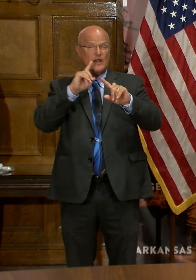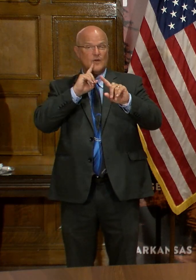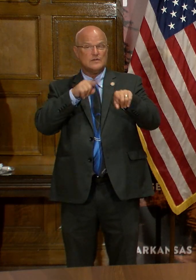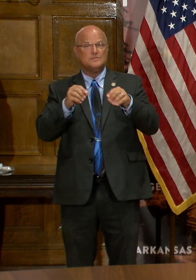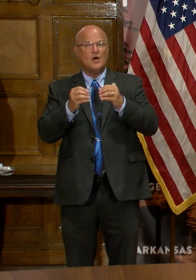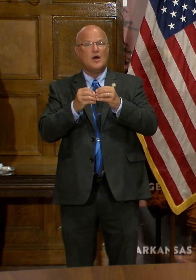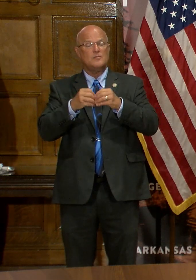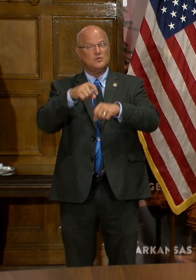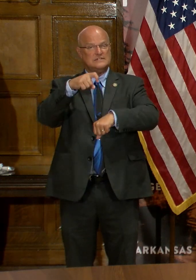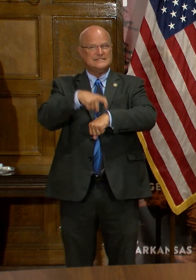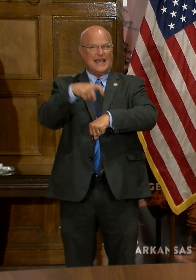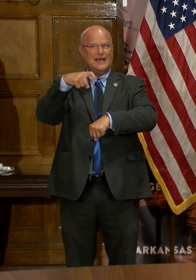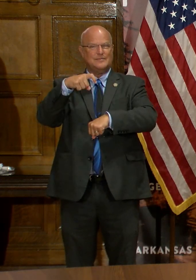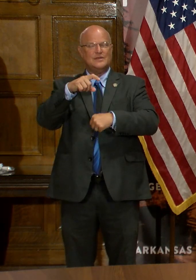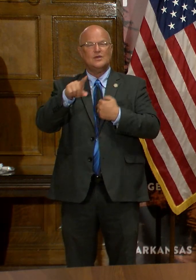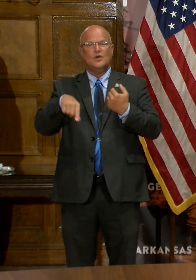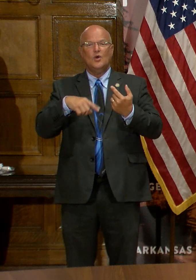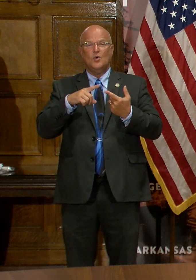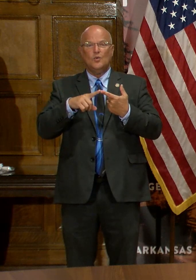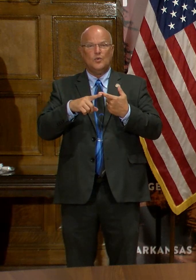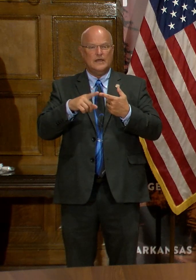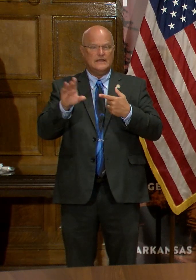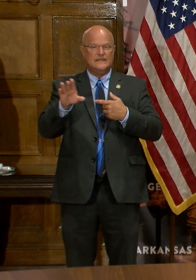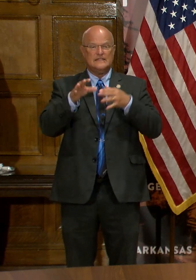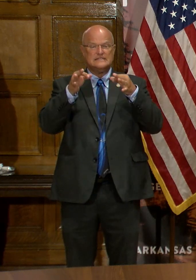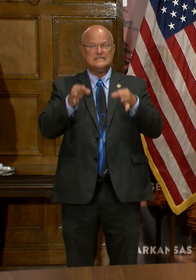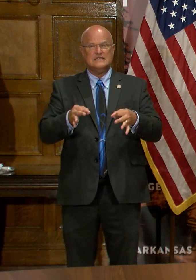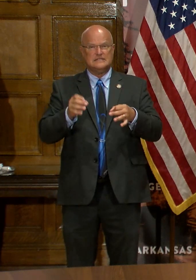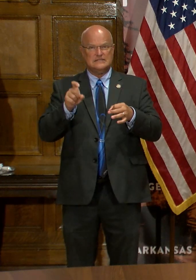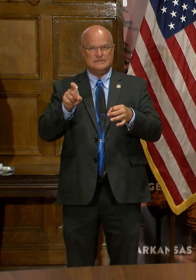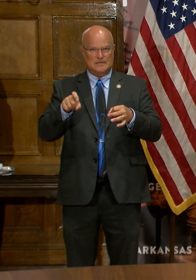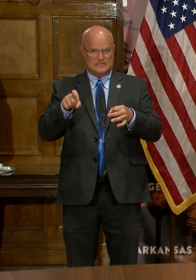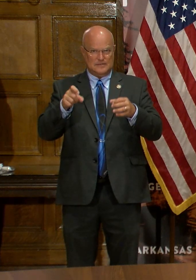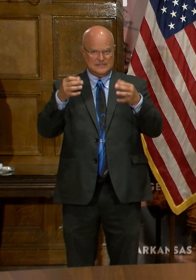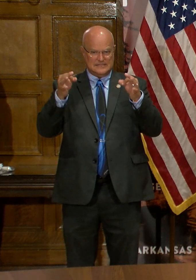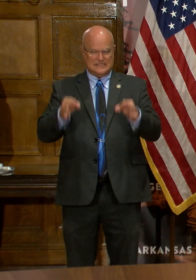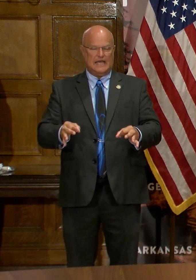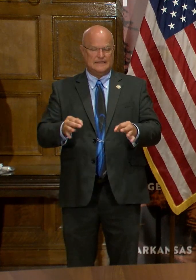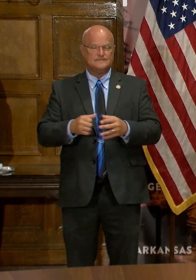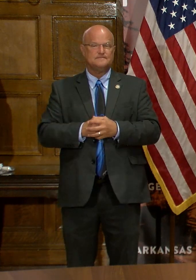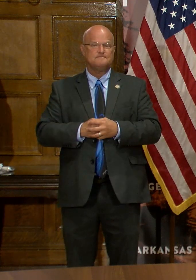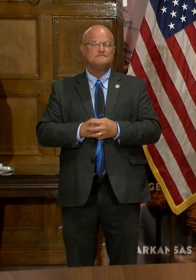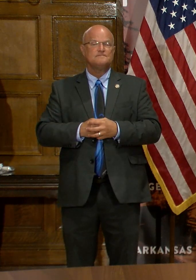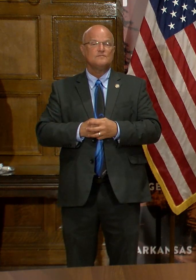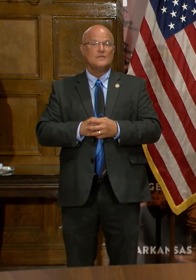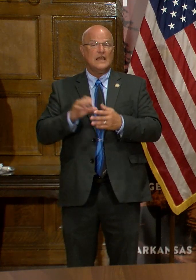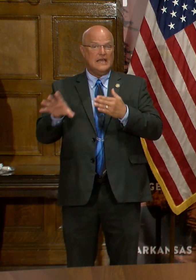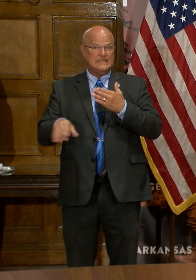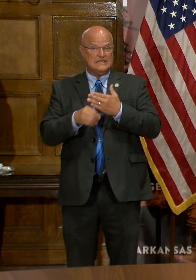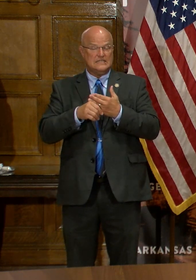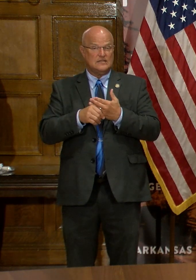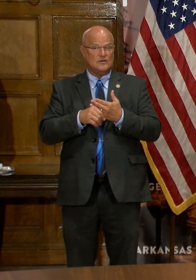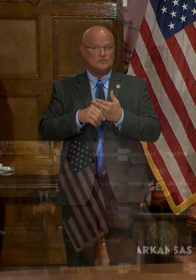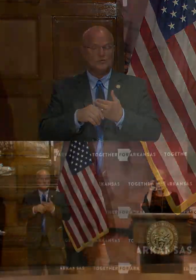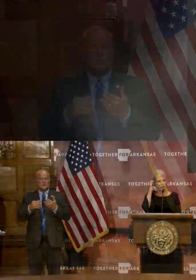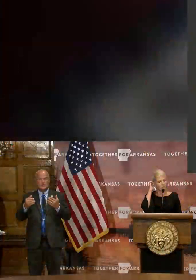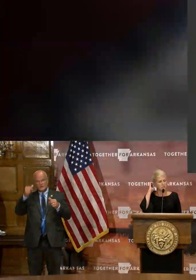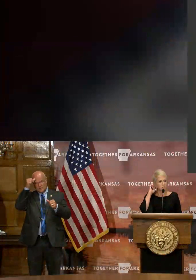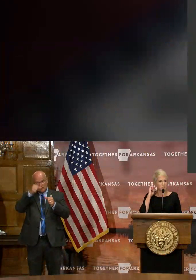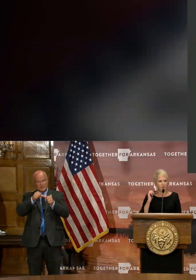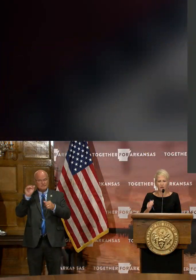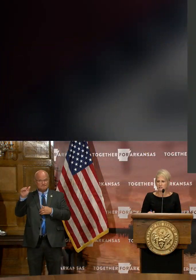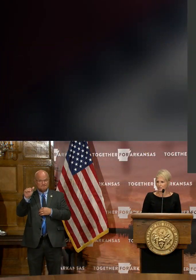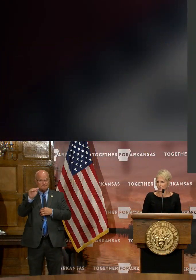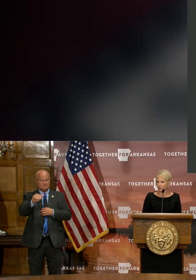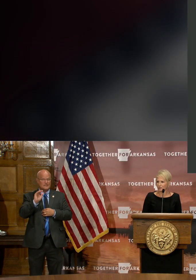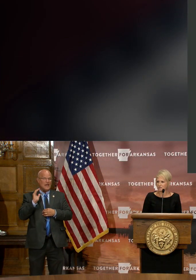more timely when there are decisions that need to be made. In addition, we want to remind everyone about our